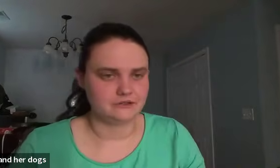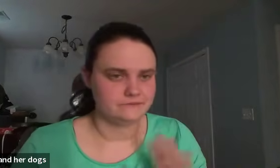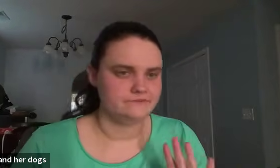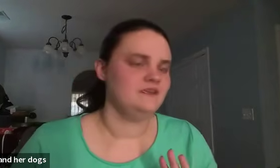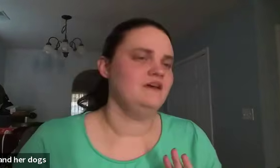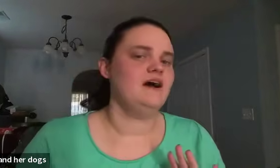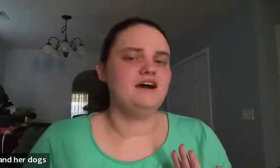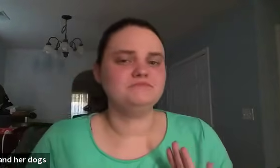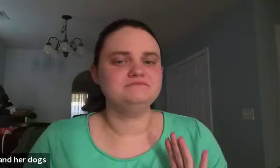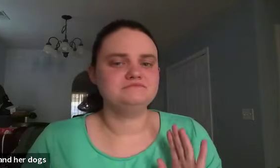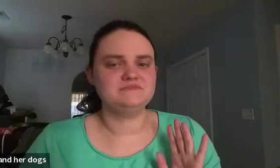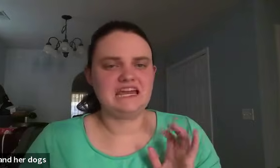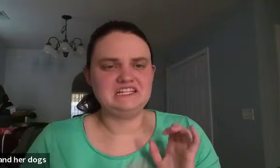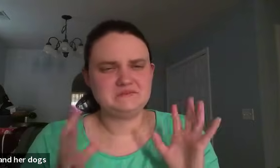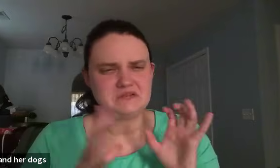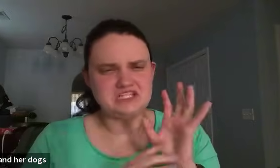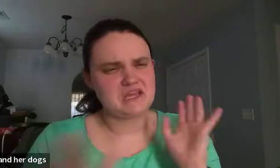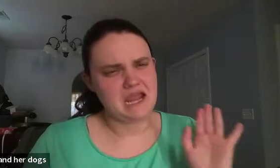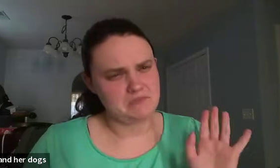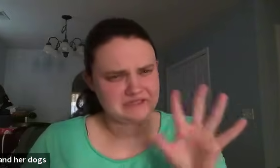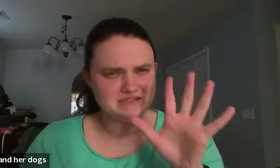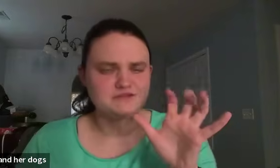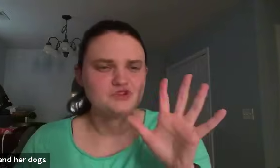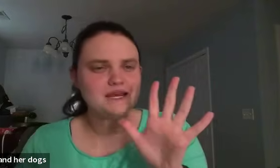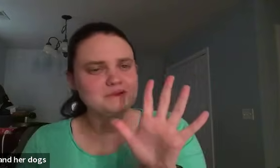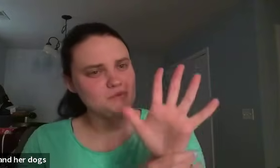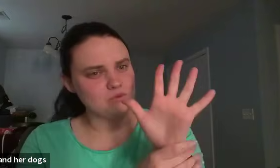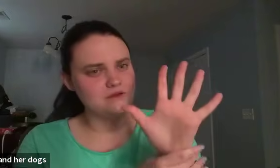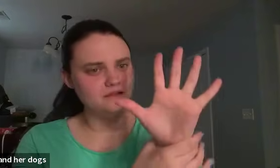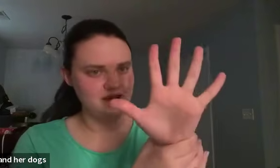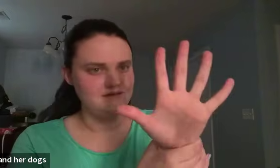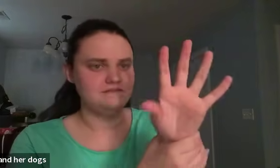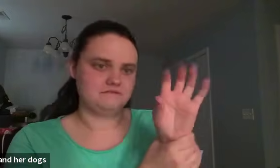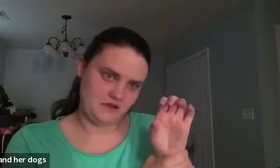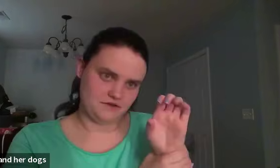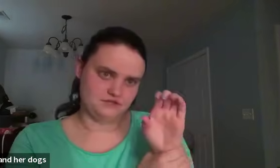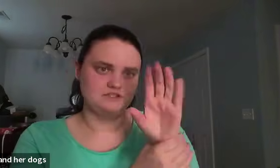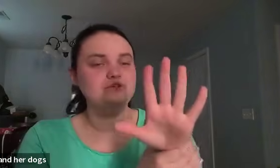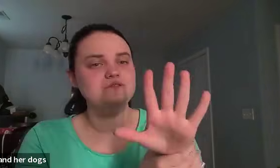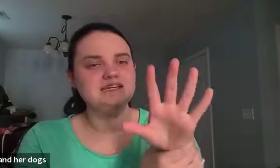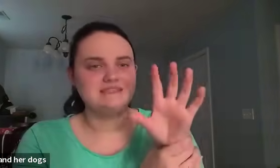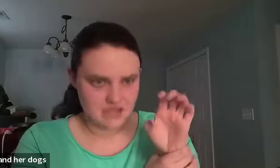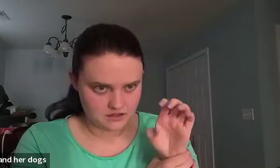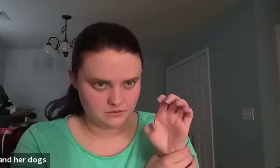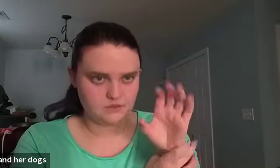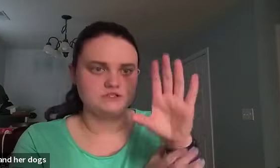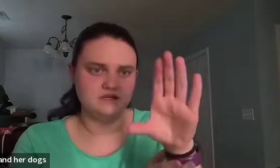deal. Um, it just kind of happens. So that's what I'm trying to be more like 500. So you see exactly what we're